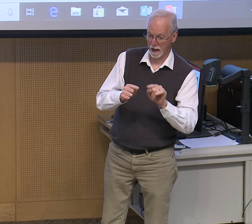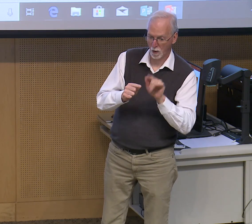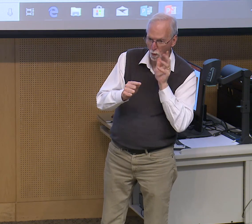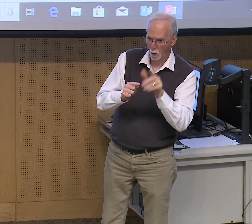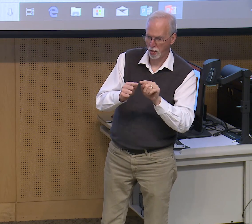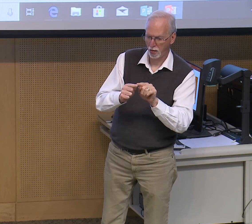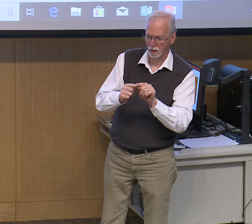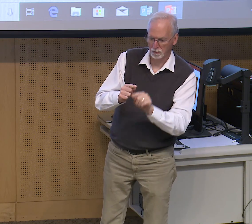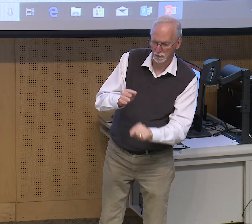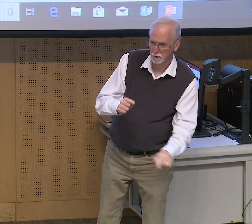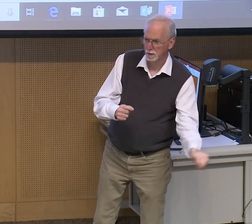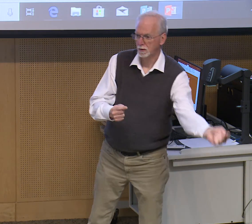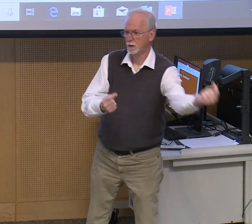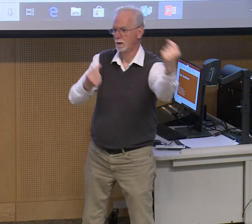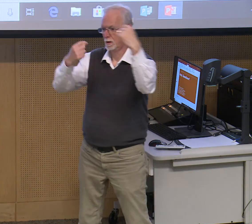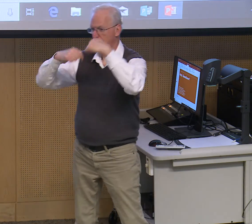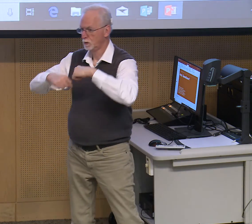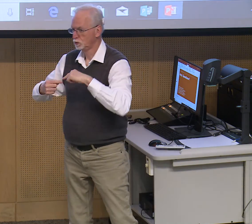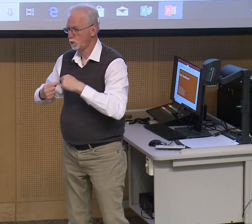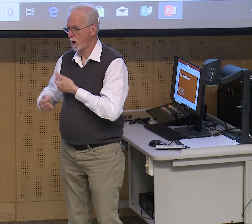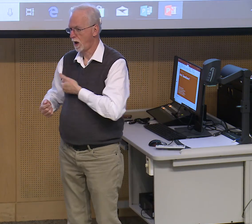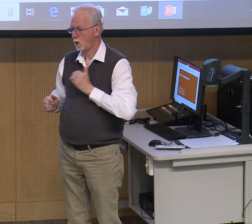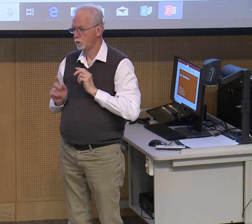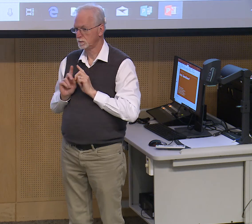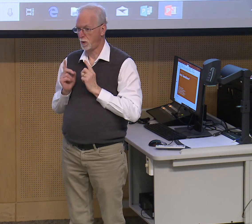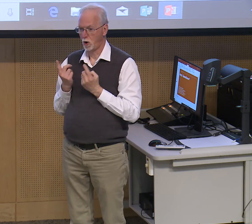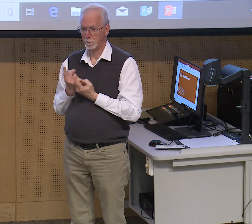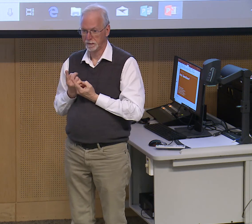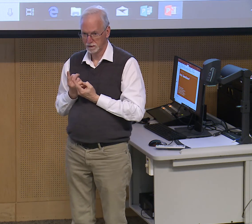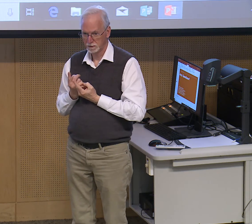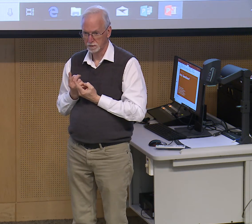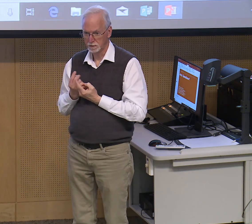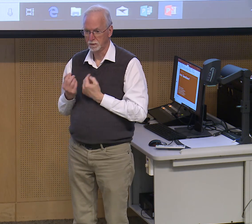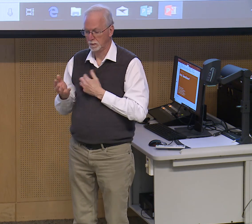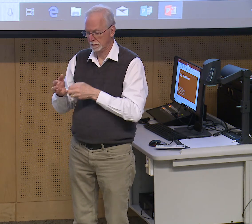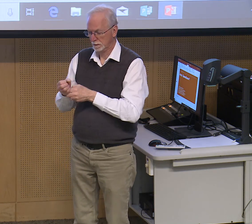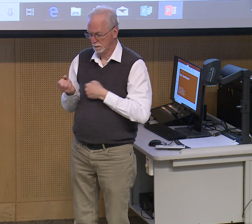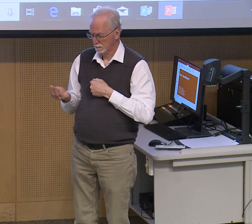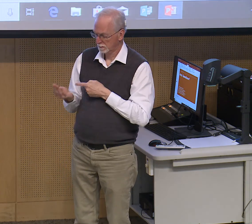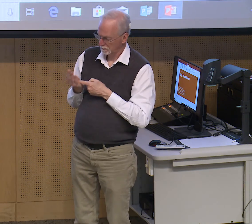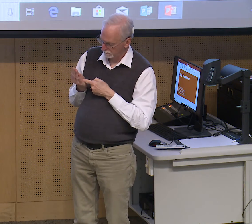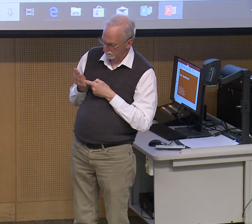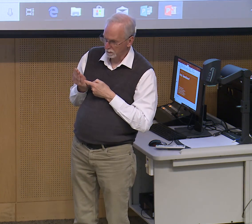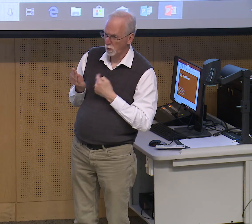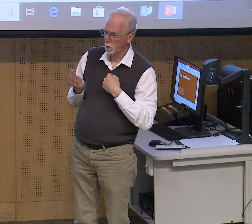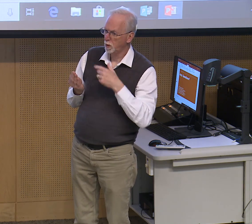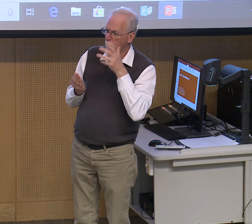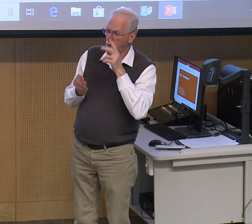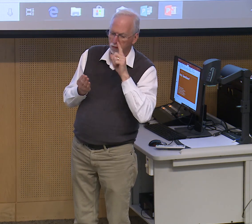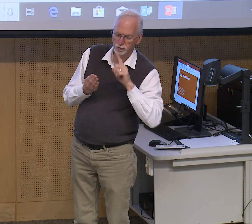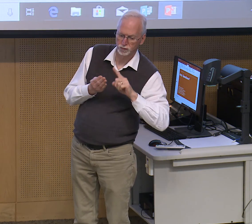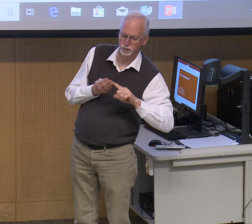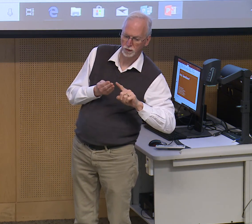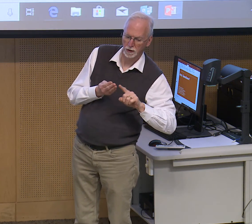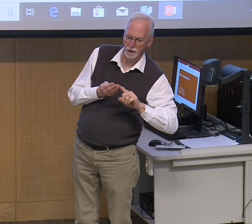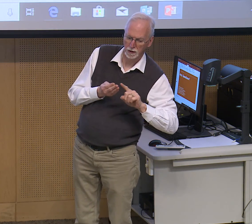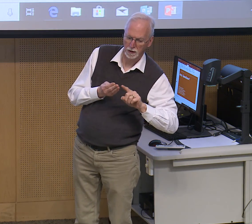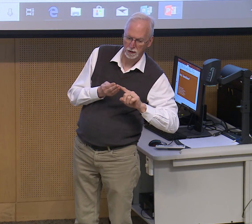When you click on that, it will route you to our department. We'll get your reservation request. We'll check our